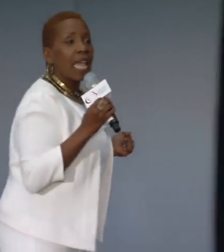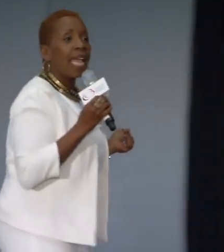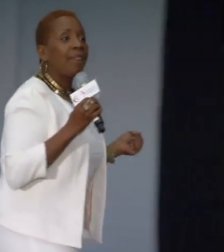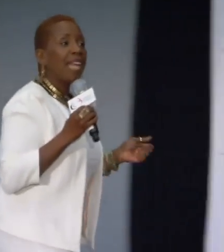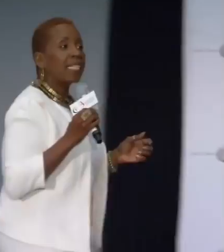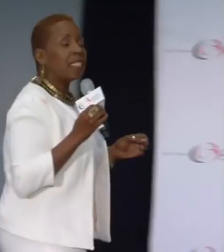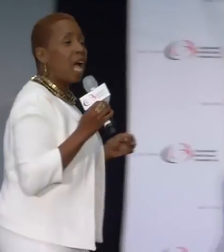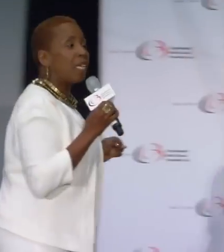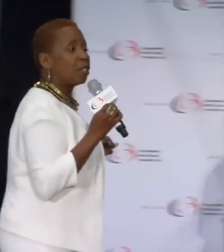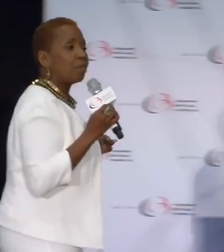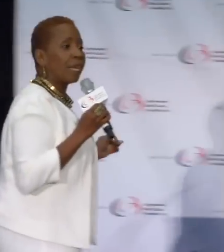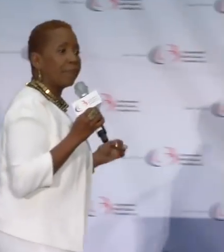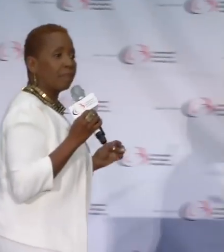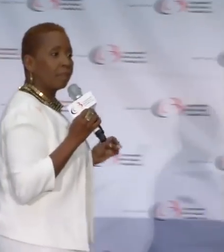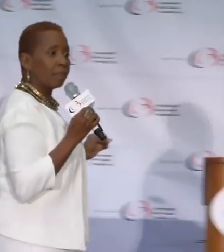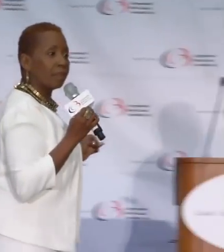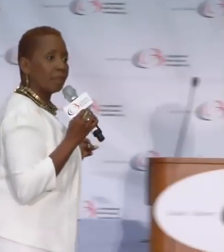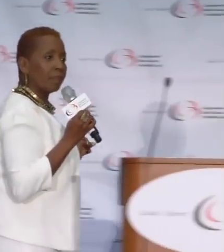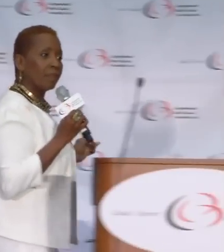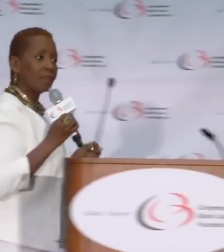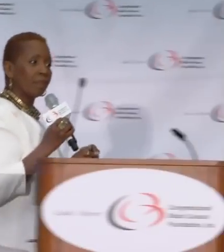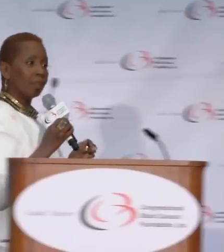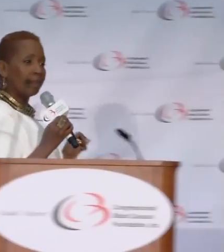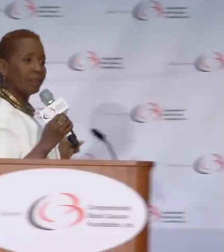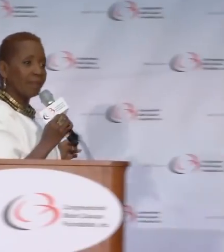nice ones, even at the Dollar Tree.